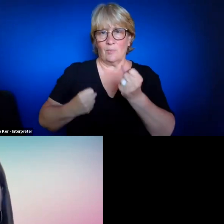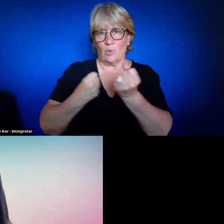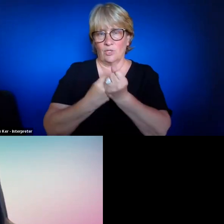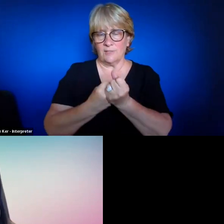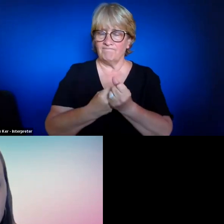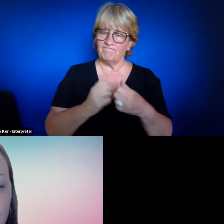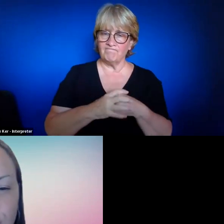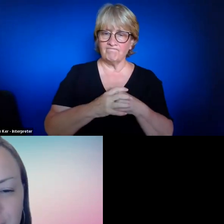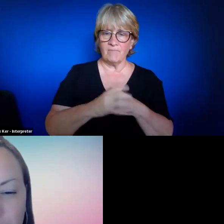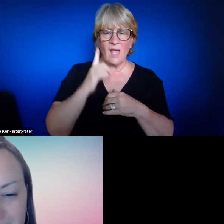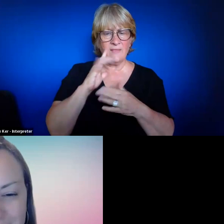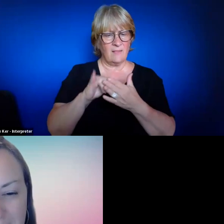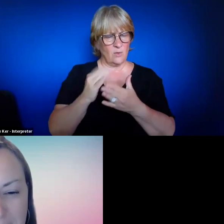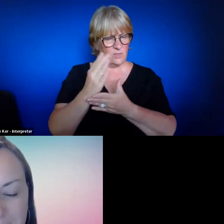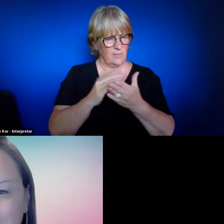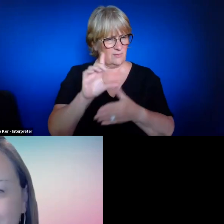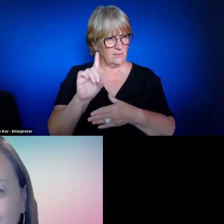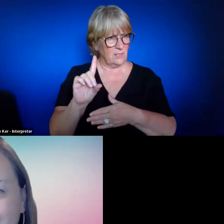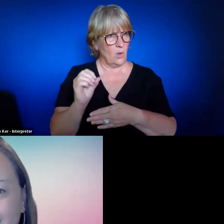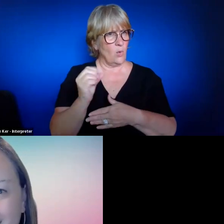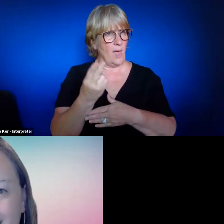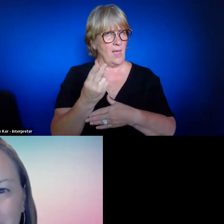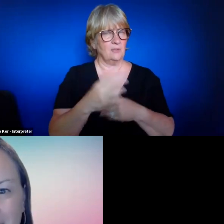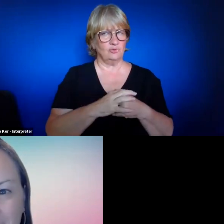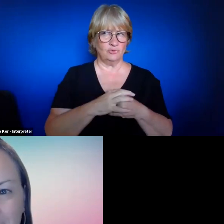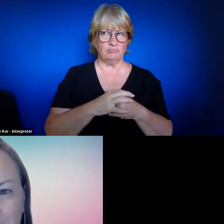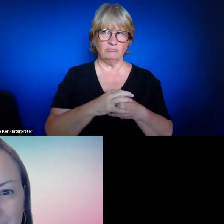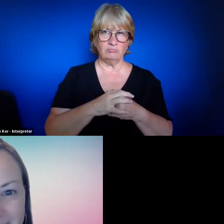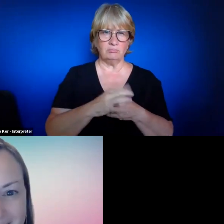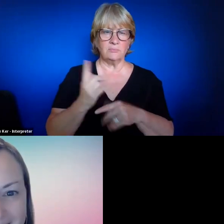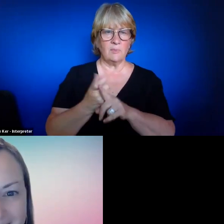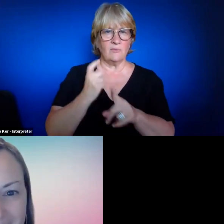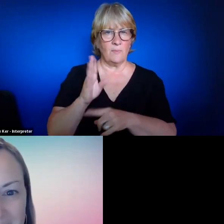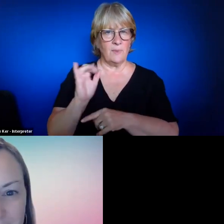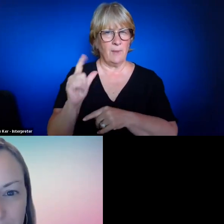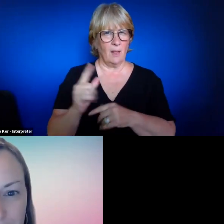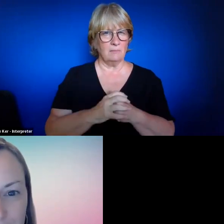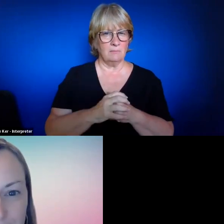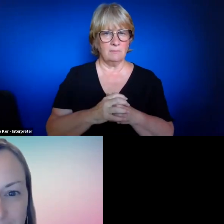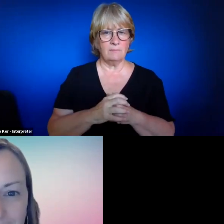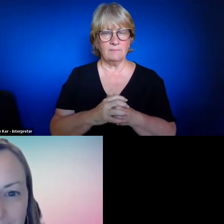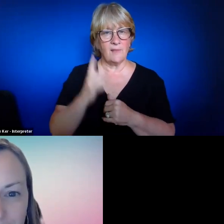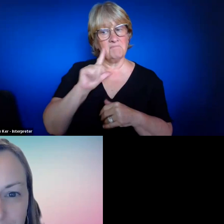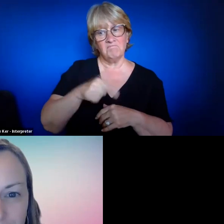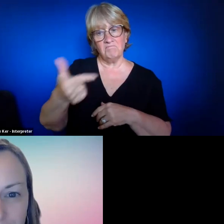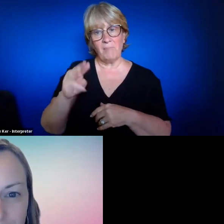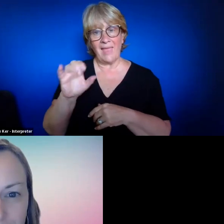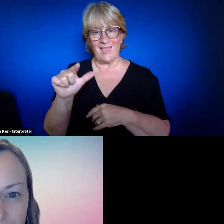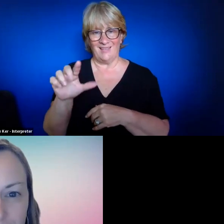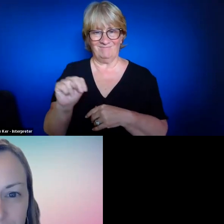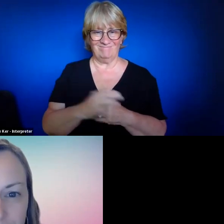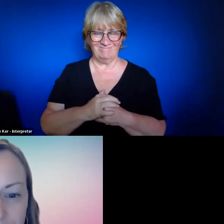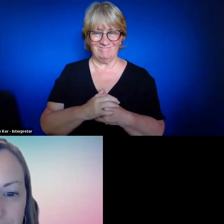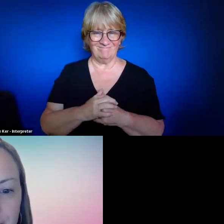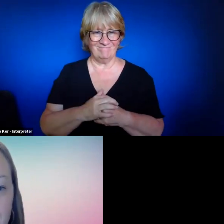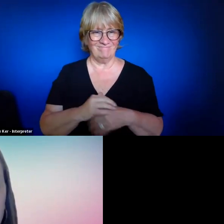I think those are the pieces for DOH coming out of the bill. Excellent. I'll hand it probably over to Megan now. Back to Megan then.